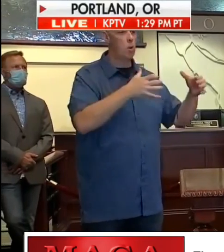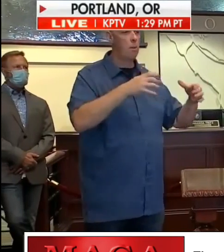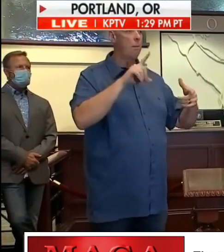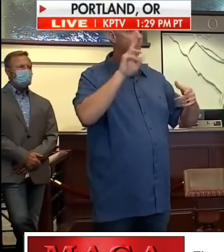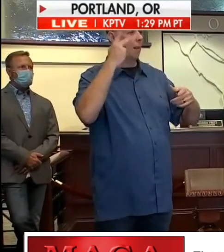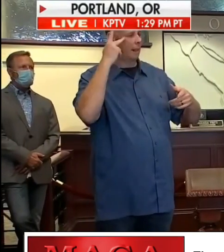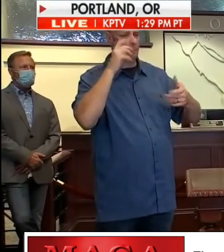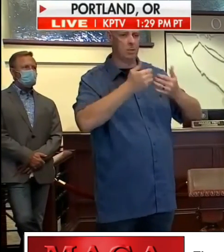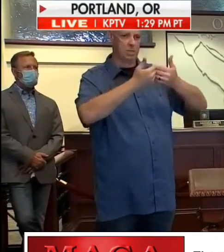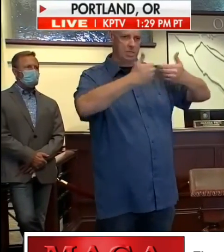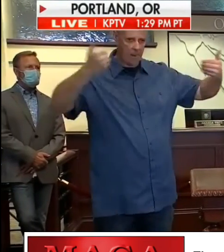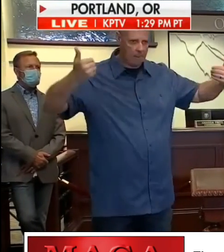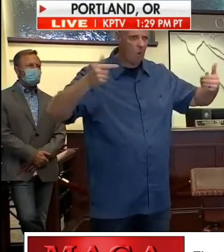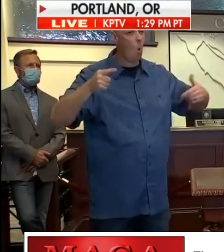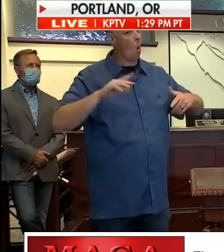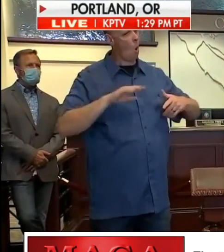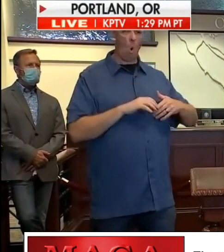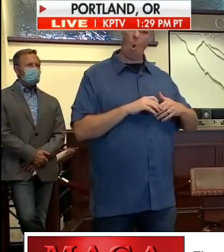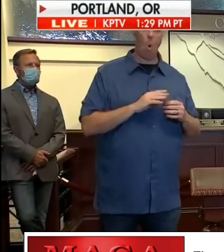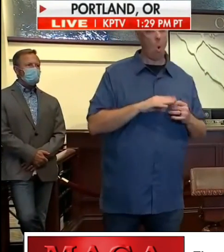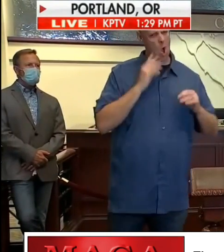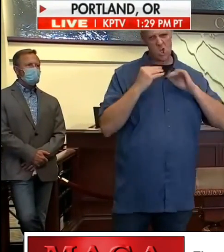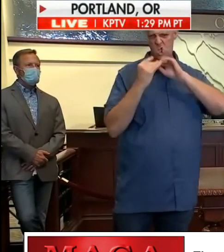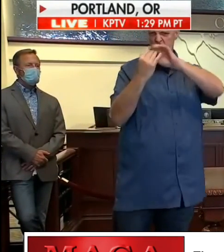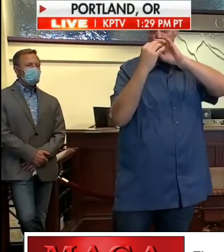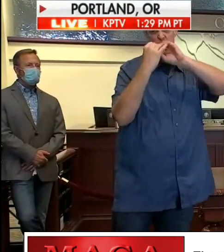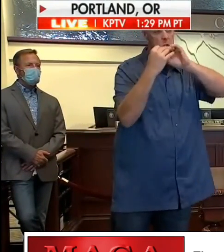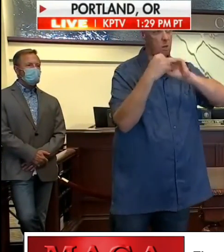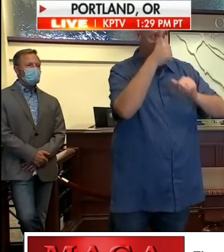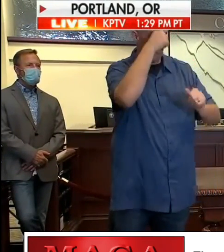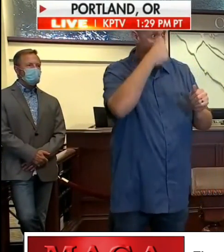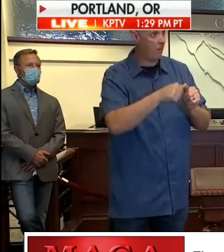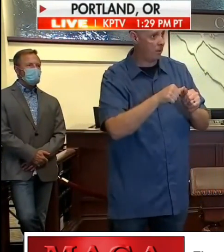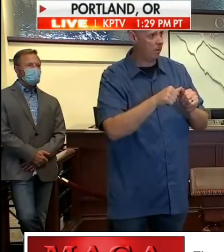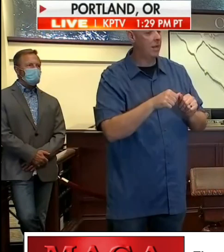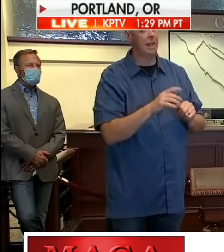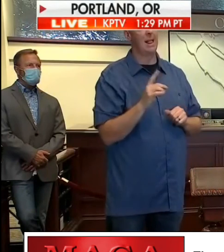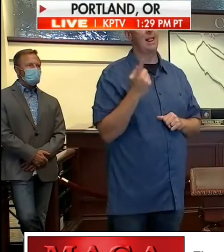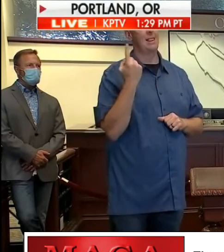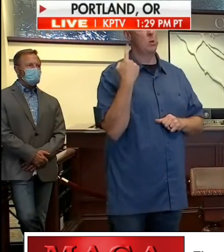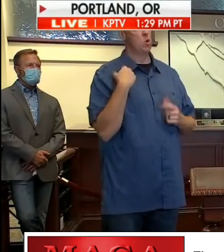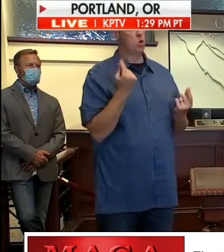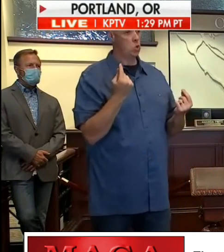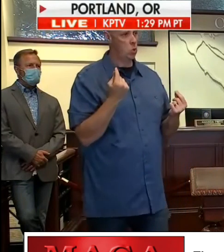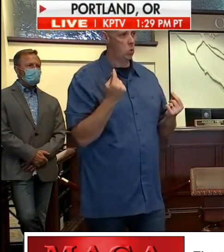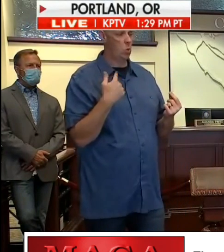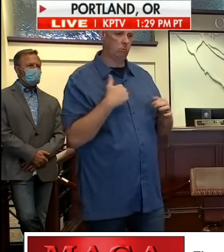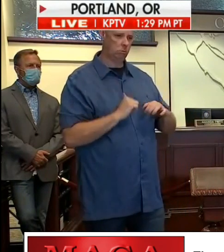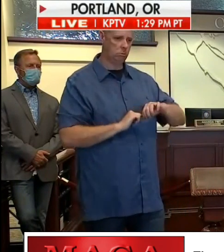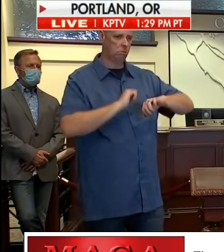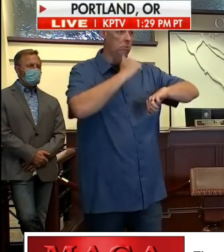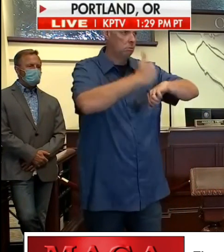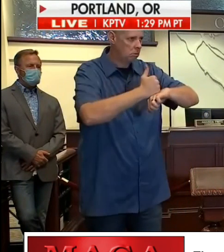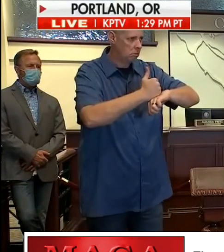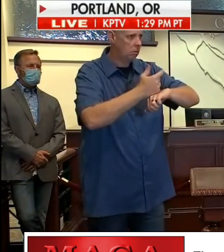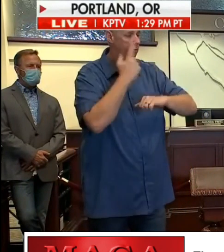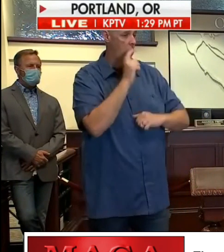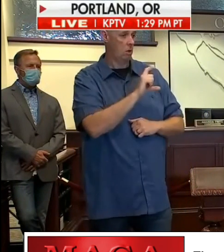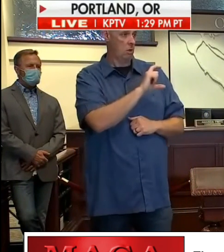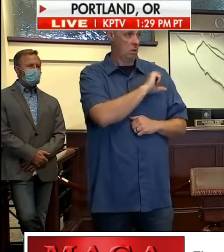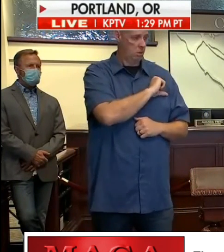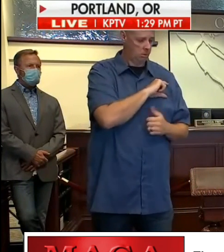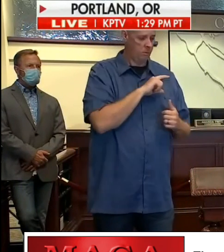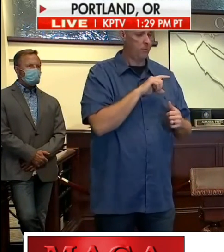that they intended to get into it with each other. And what we did was we built a coalition both of law